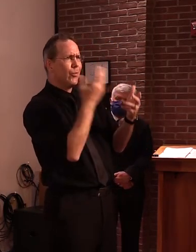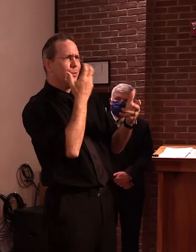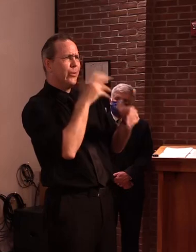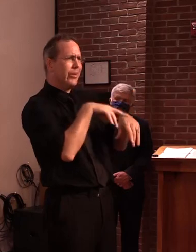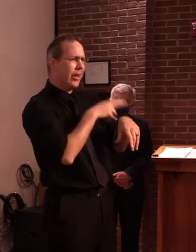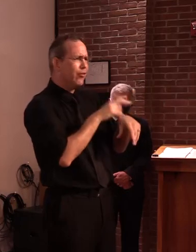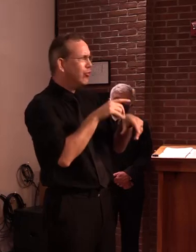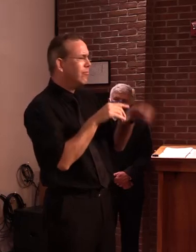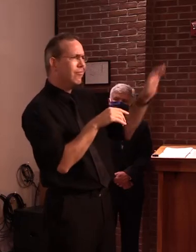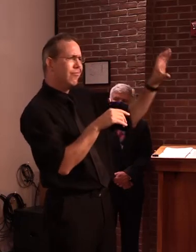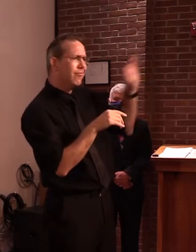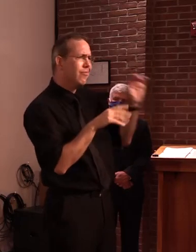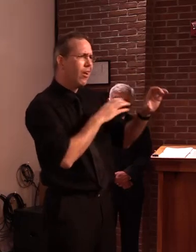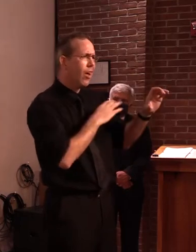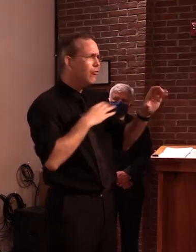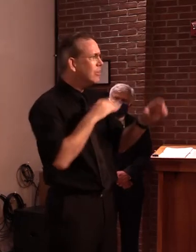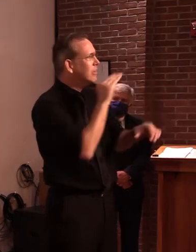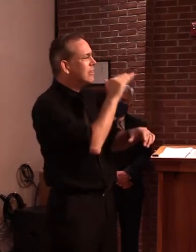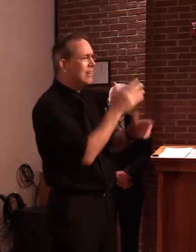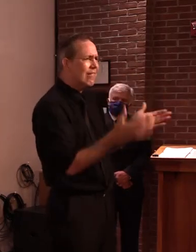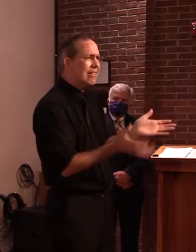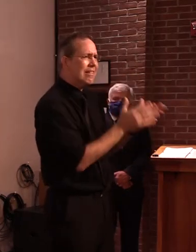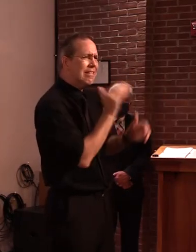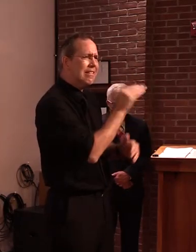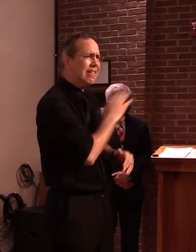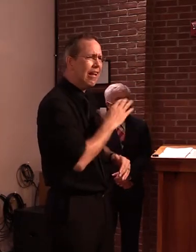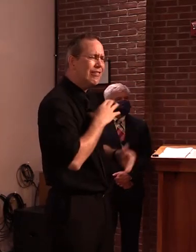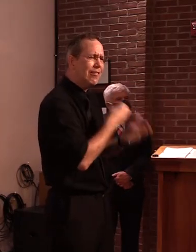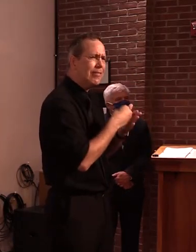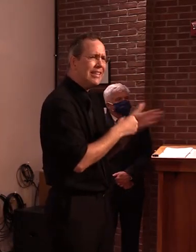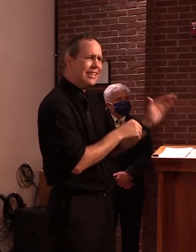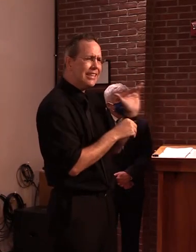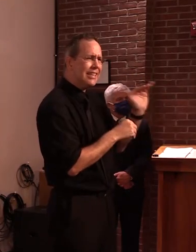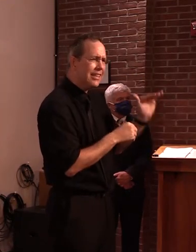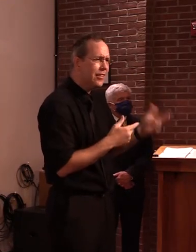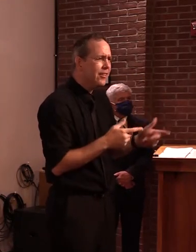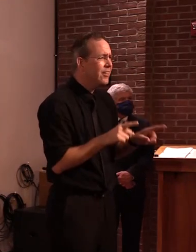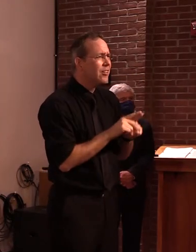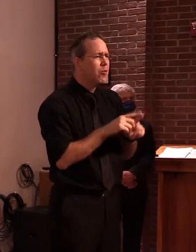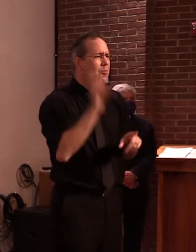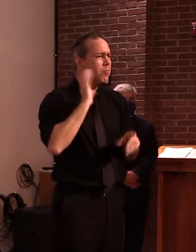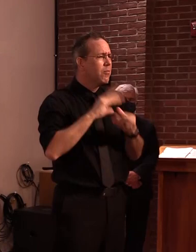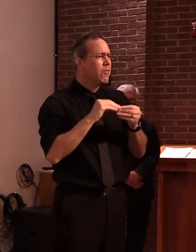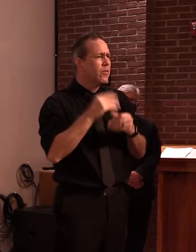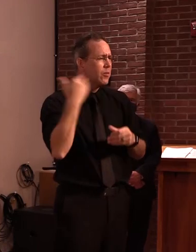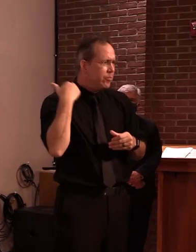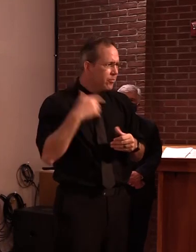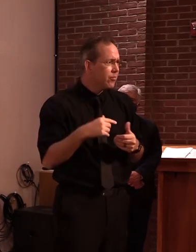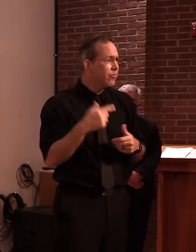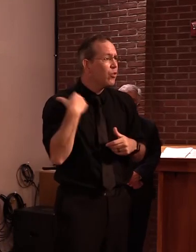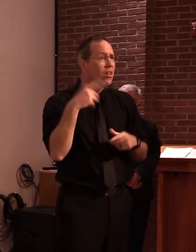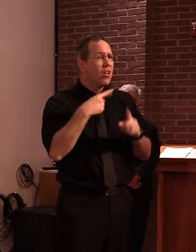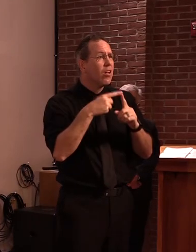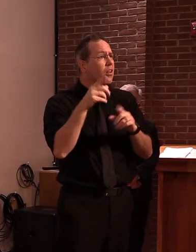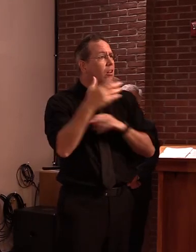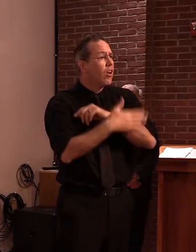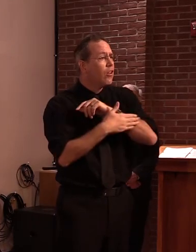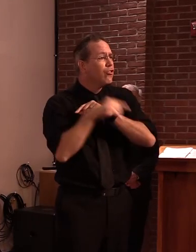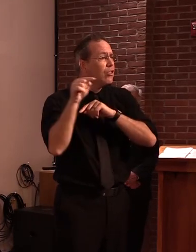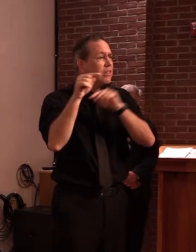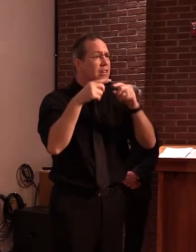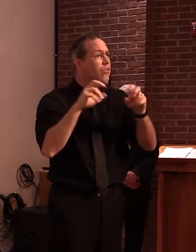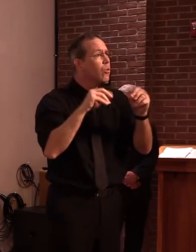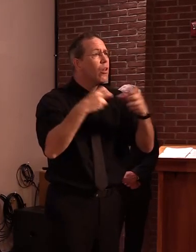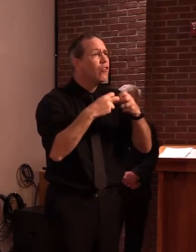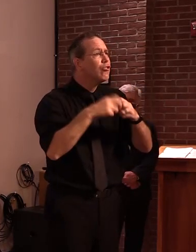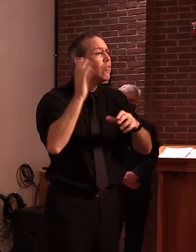and should confront this the way we did with electrification, the REA Act, you know, the REA Rural Electrification Act.